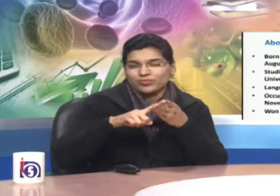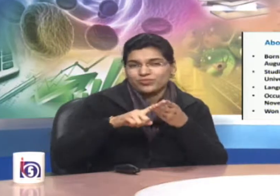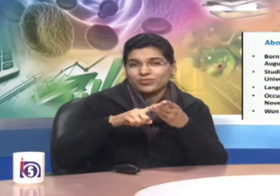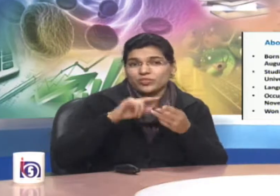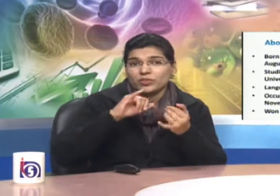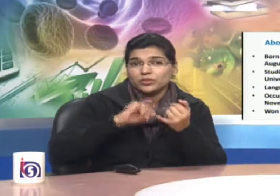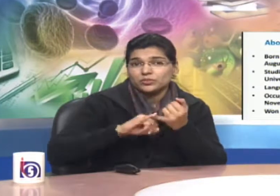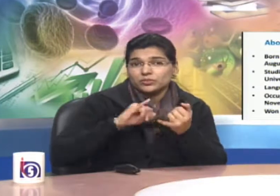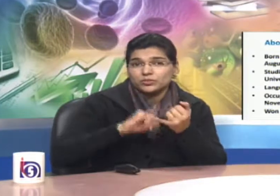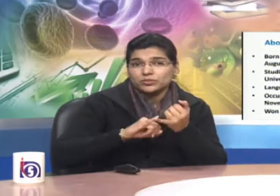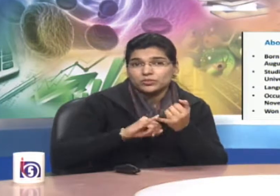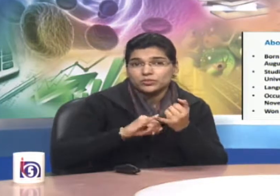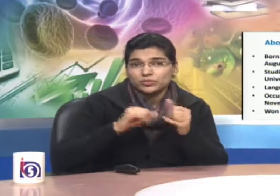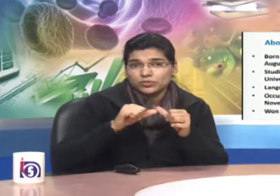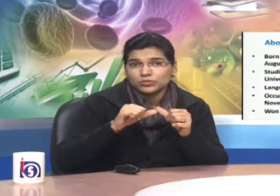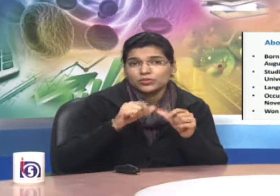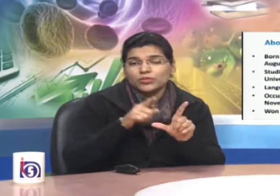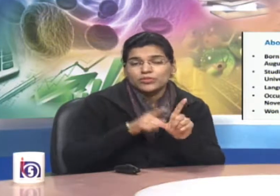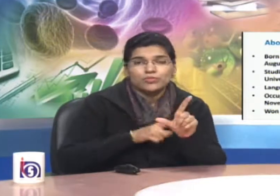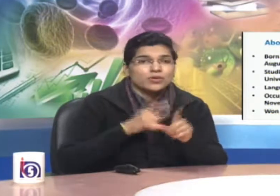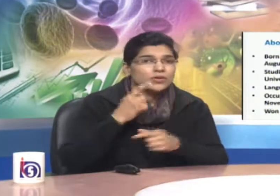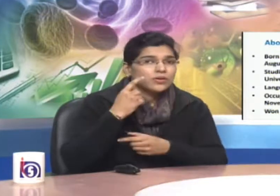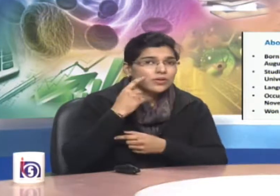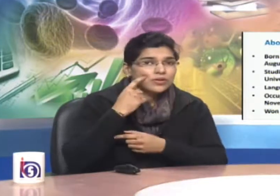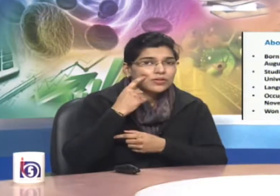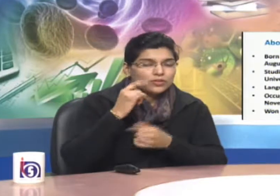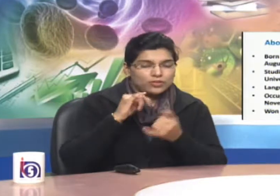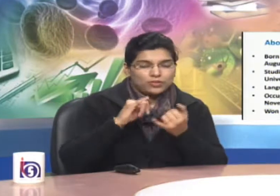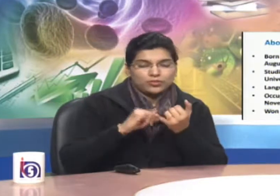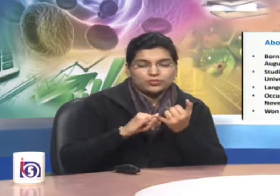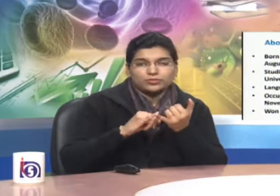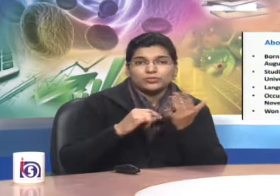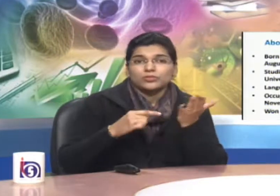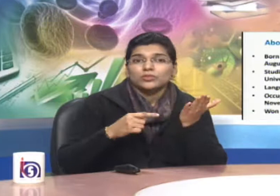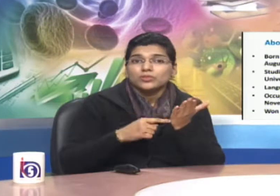He was also an essayist